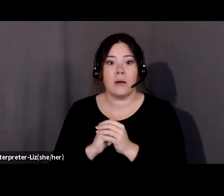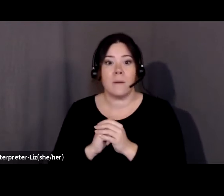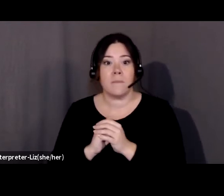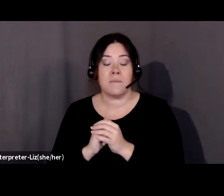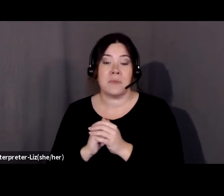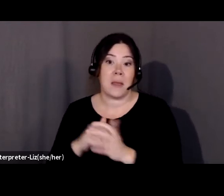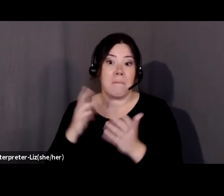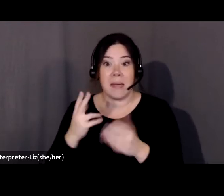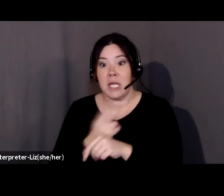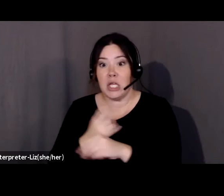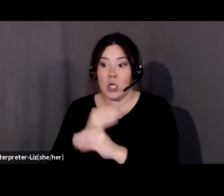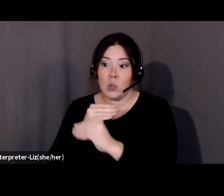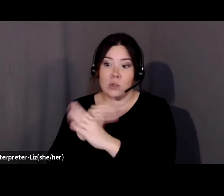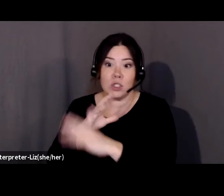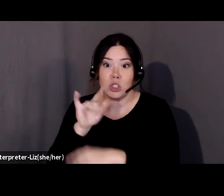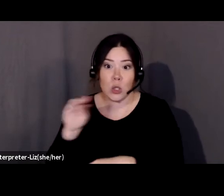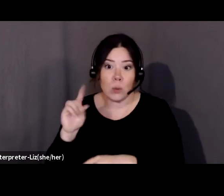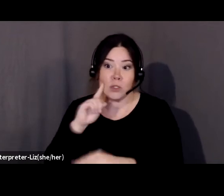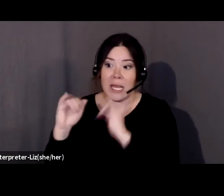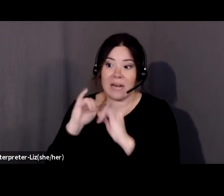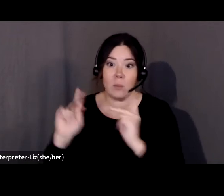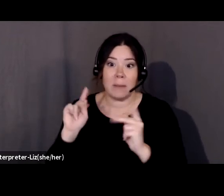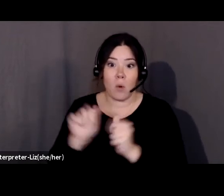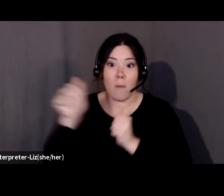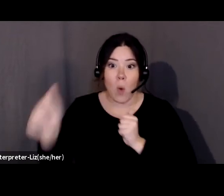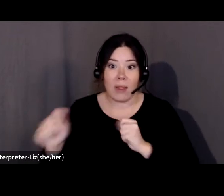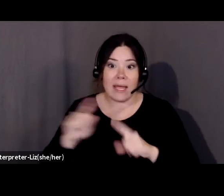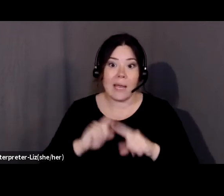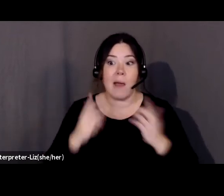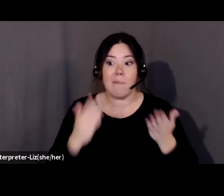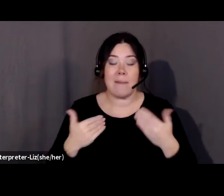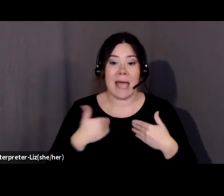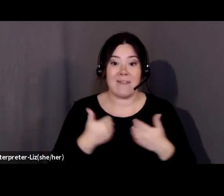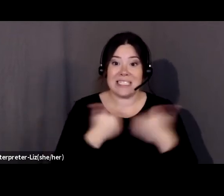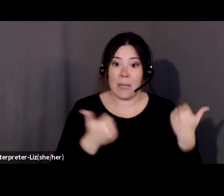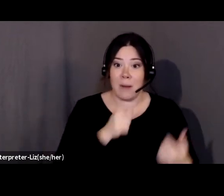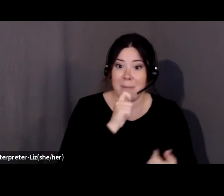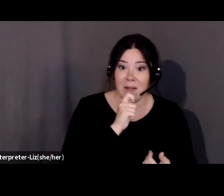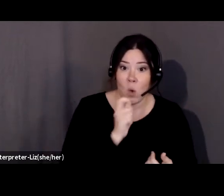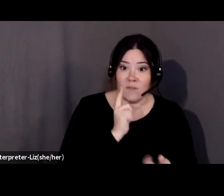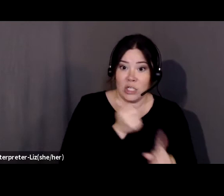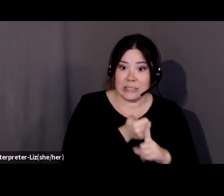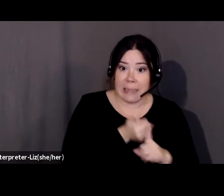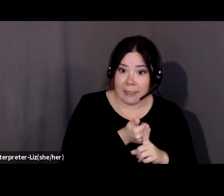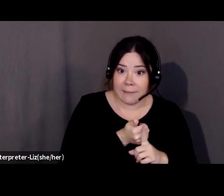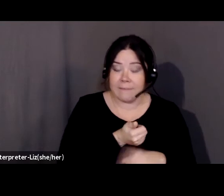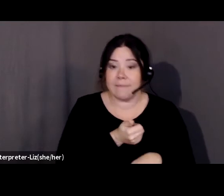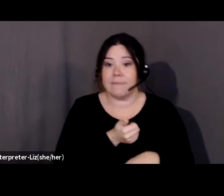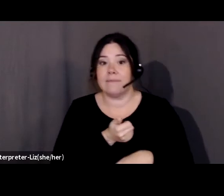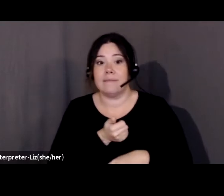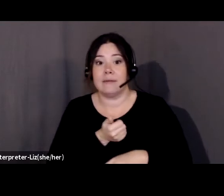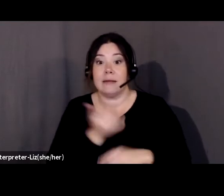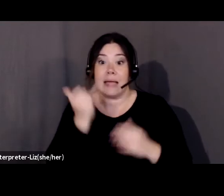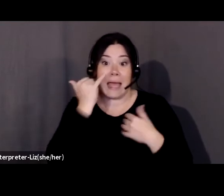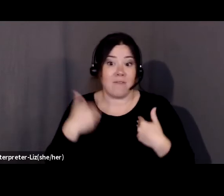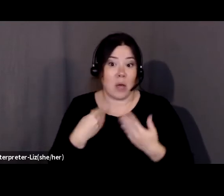to interview people remotely, but you might want to have a separate microphone for your end if you have the finances